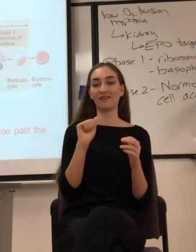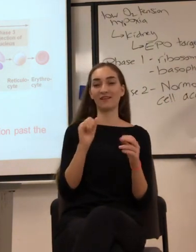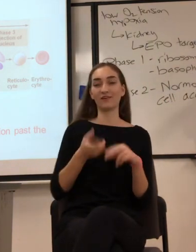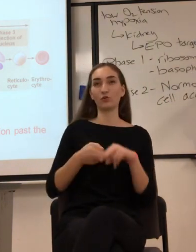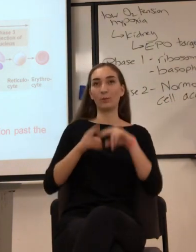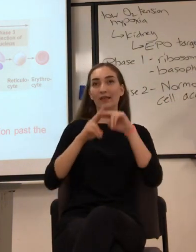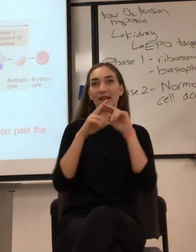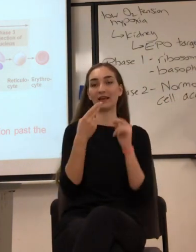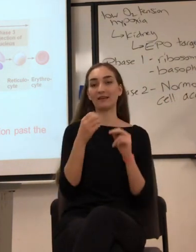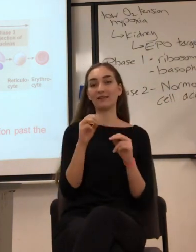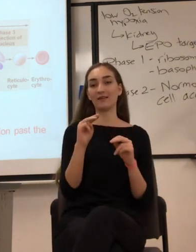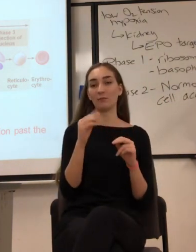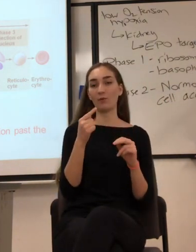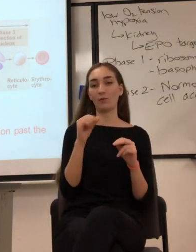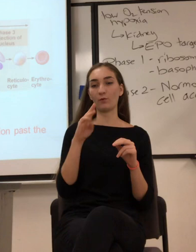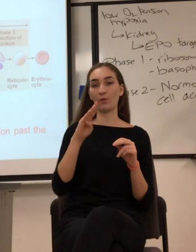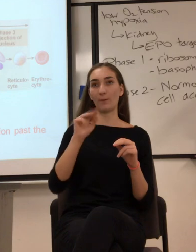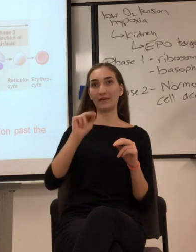Cell